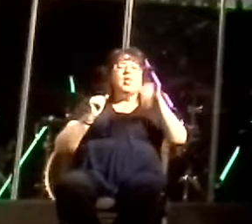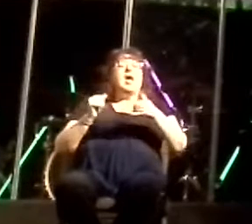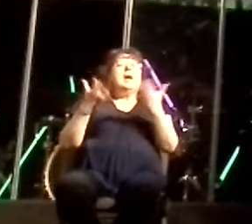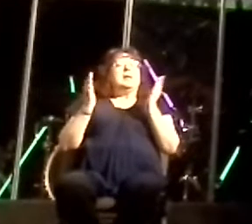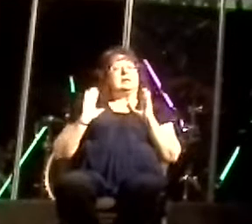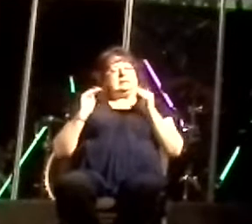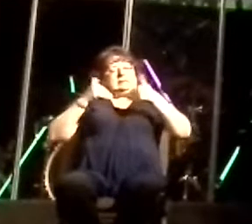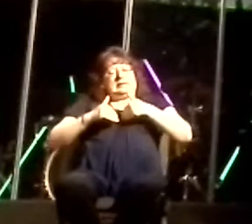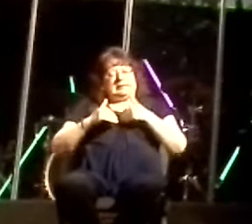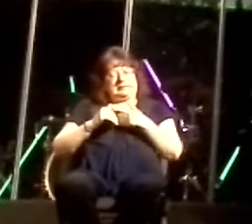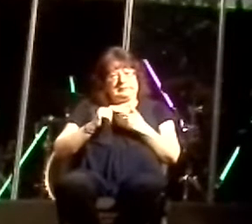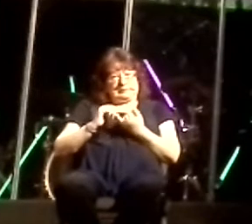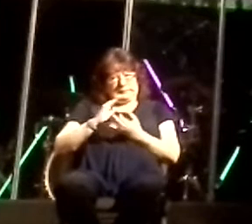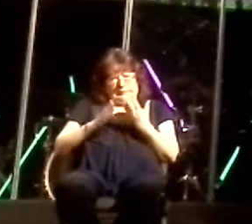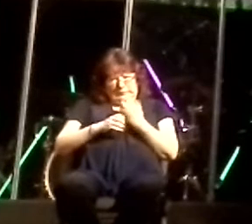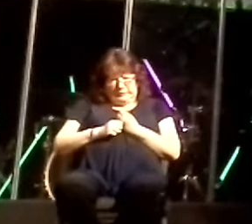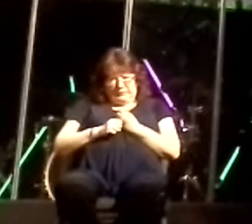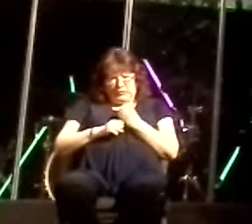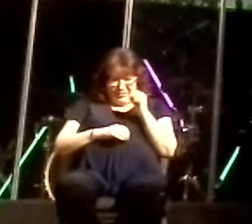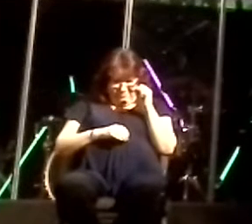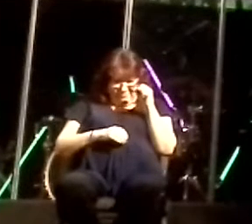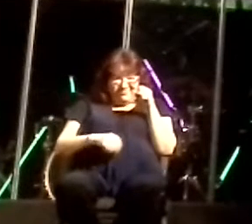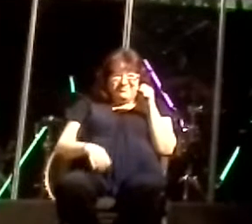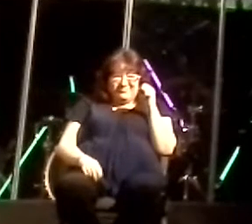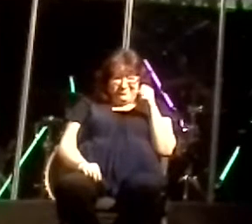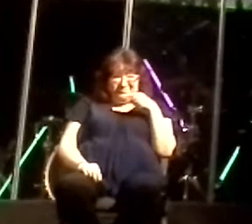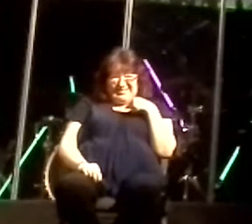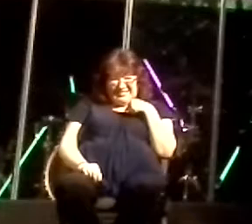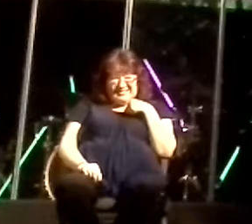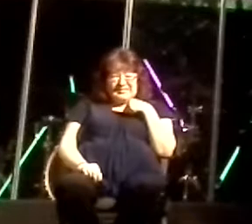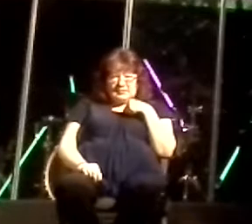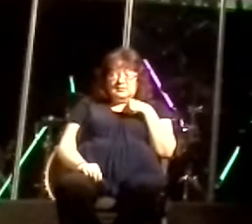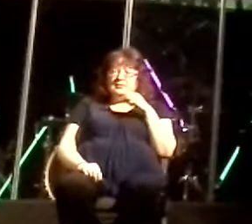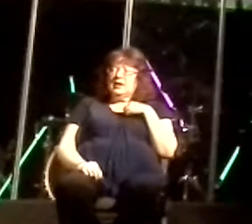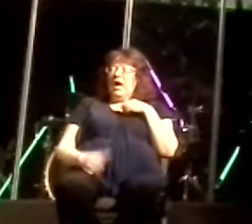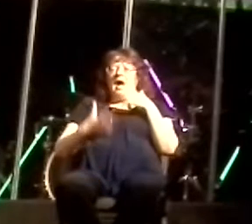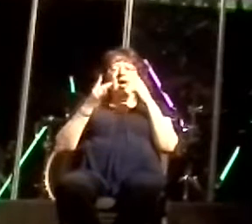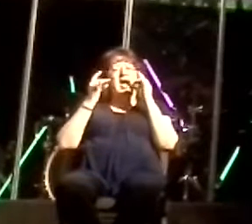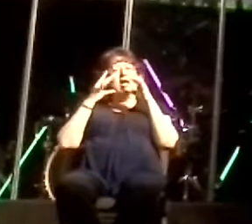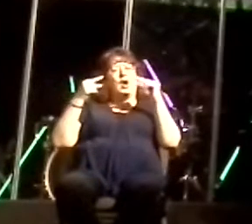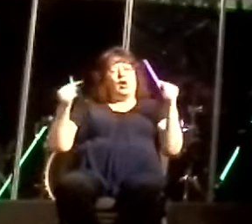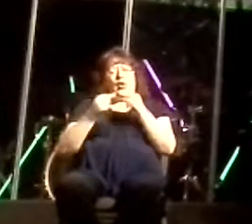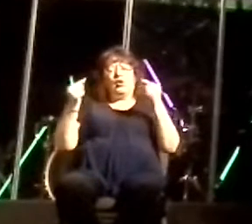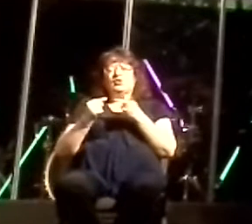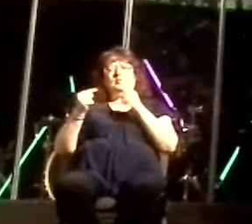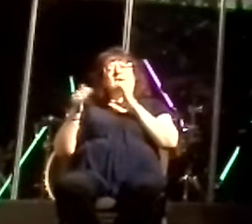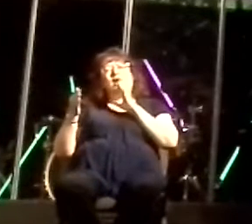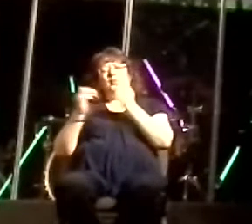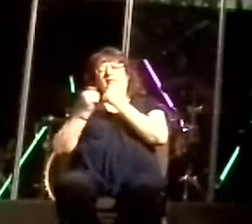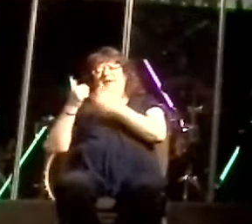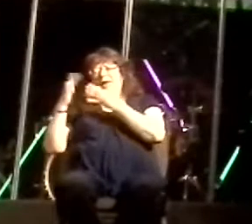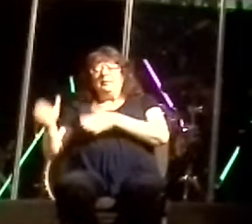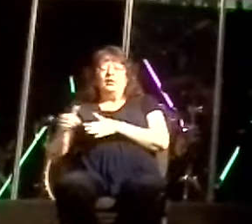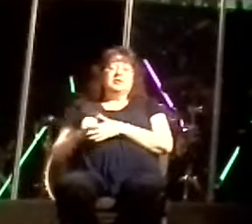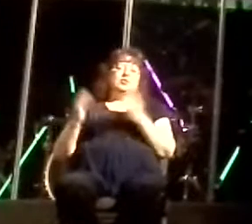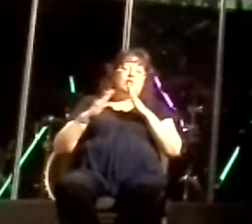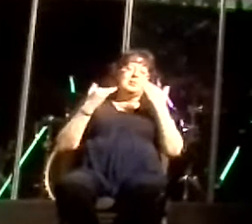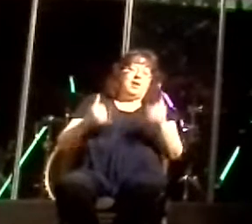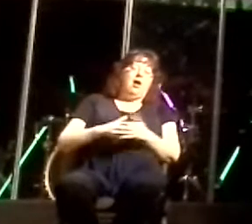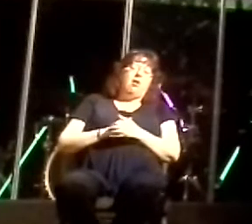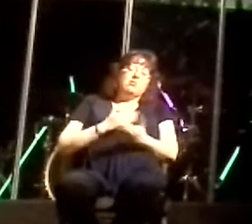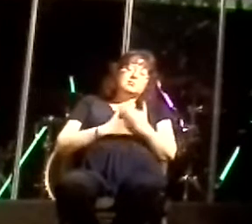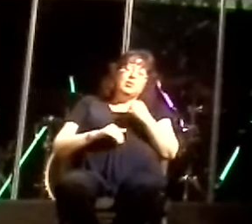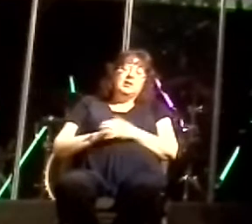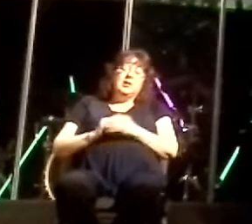How many of you introverts just nod slightly? Because I already traumatized you by asking you to talk to your neighbor, so you're already having some trouble